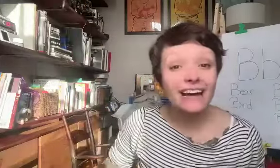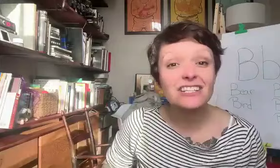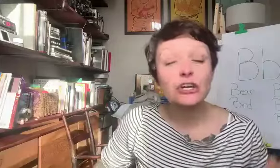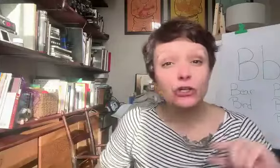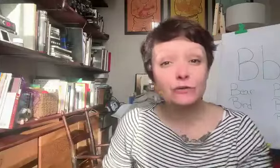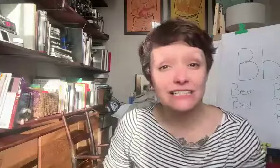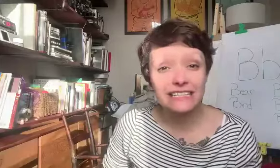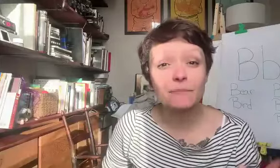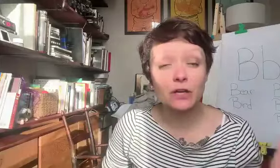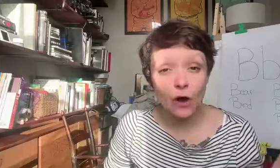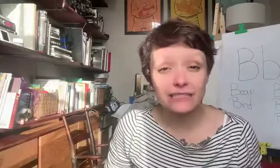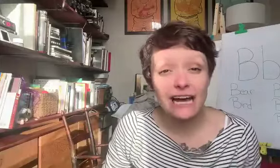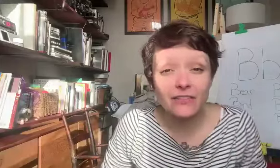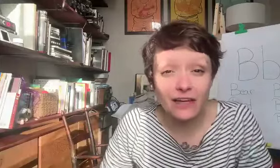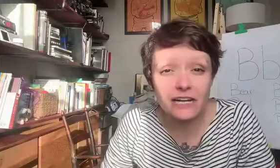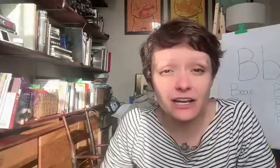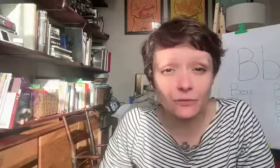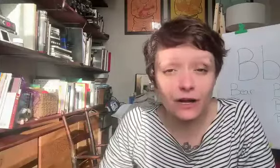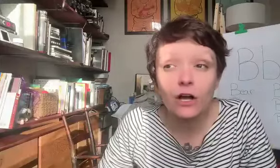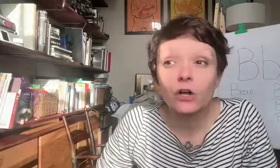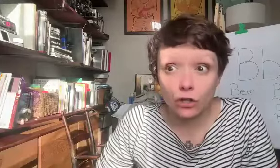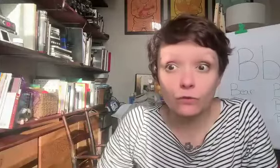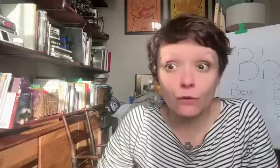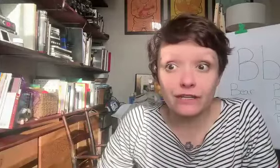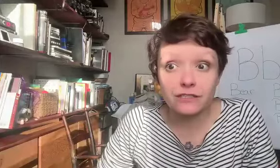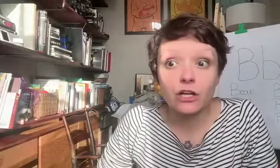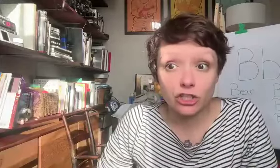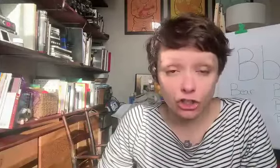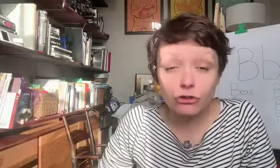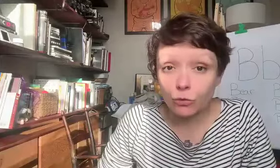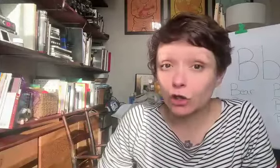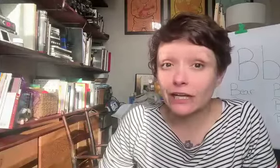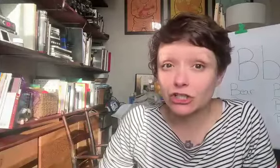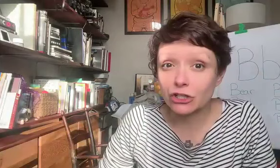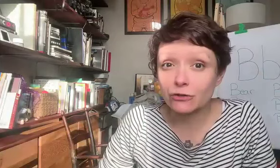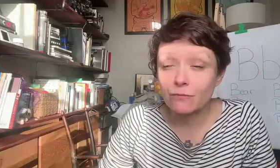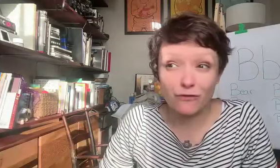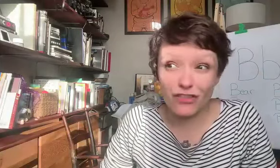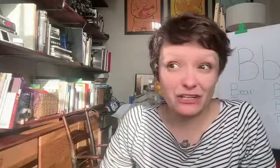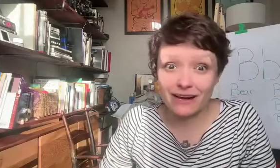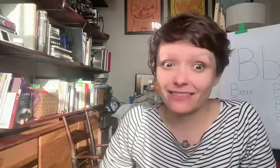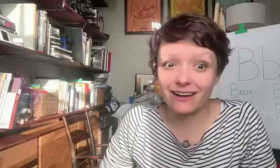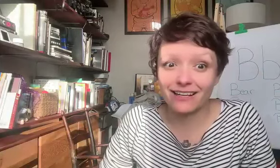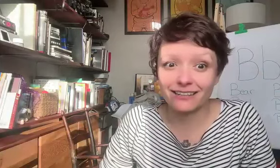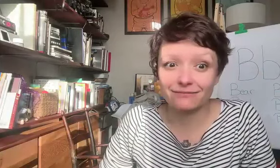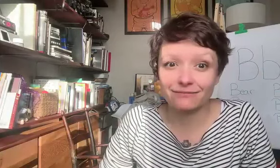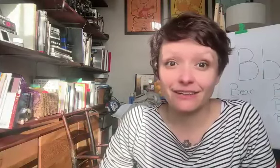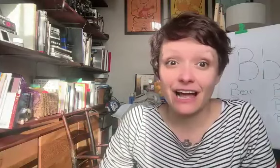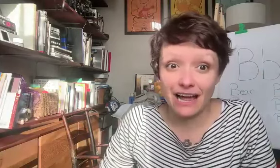fact, you see something going down on the other side of the rug, you know this. Children will look at you before they do anything naughty. And